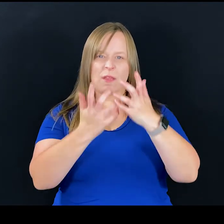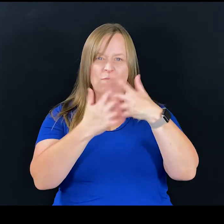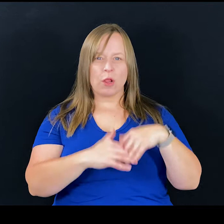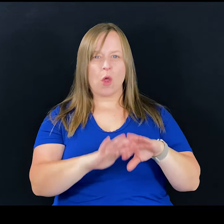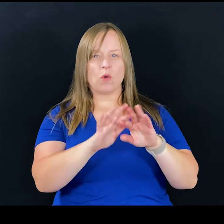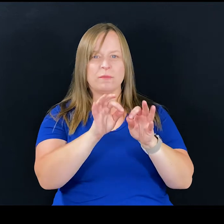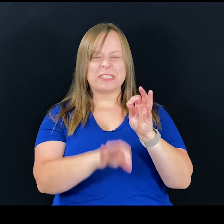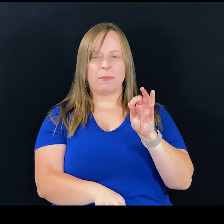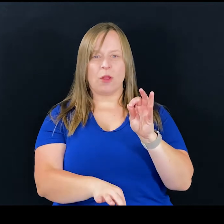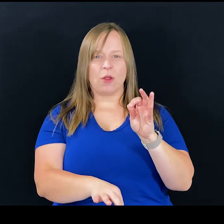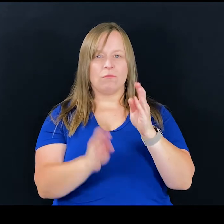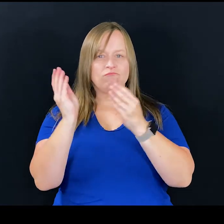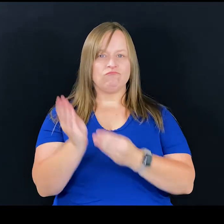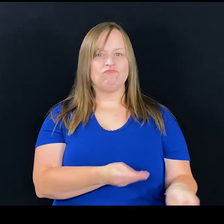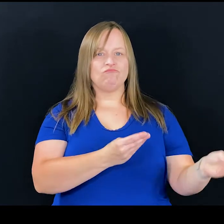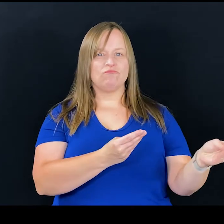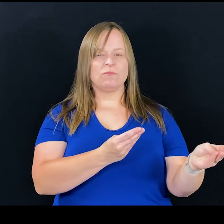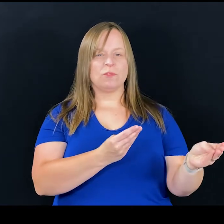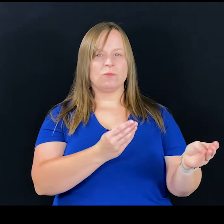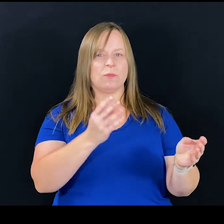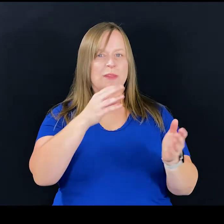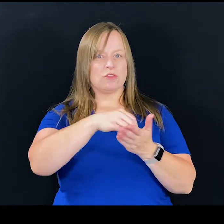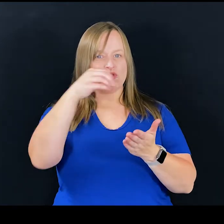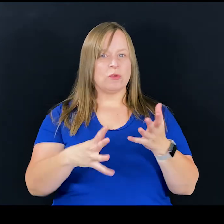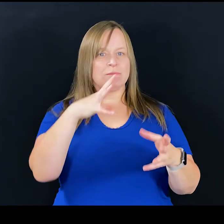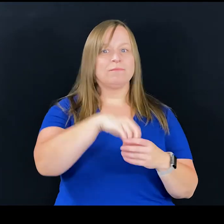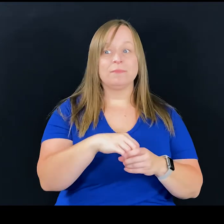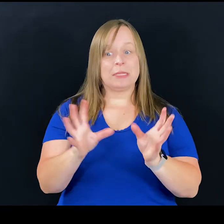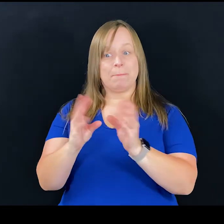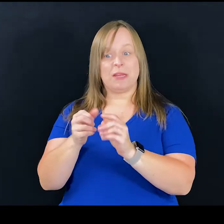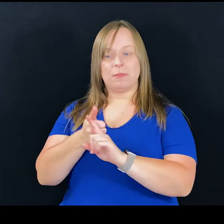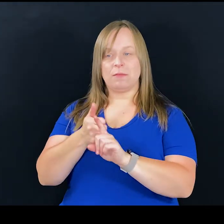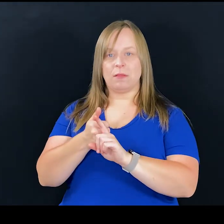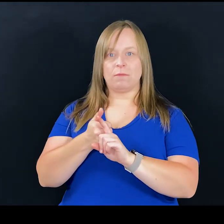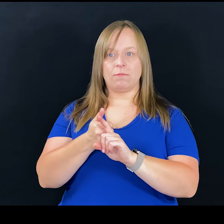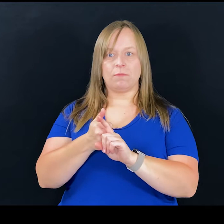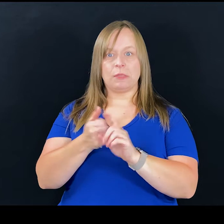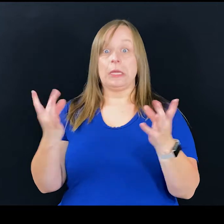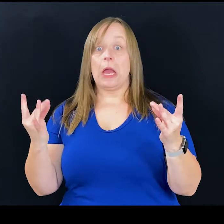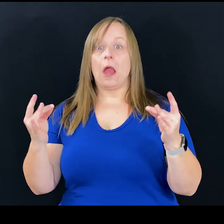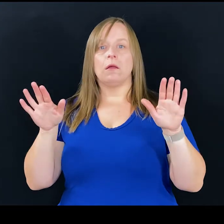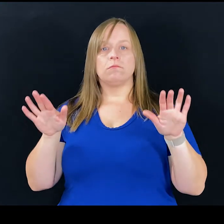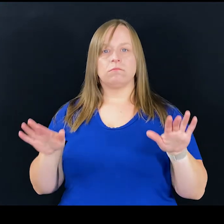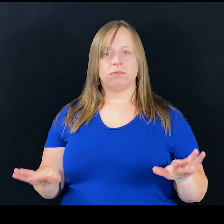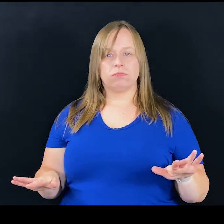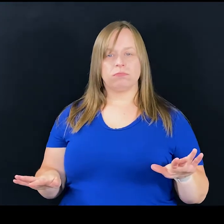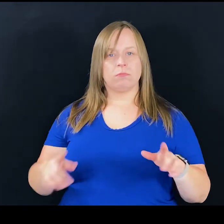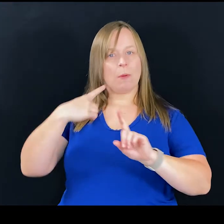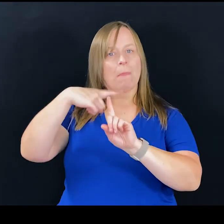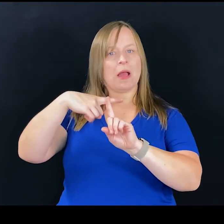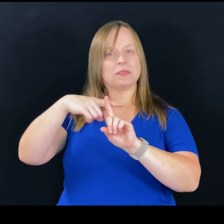It flows so much simpler when the student has more of a say. The meetings themselves tend to be much less